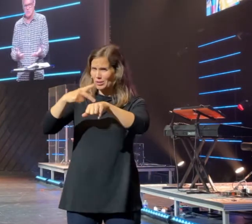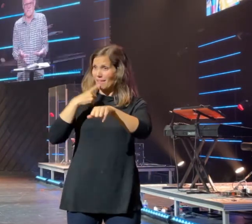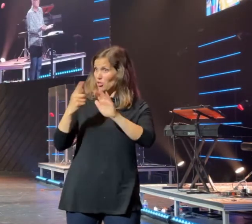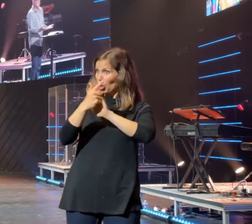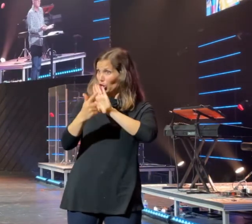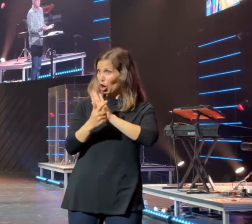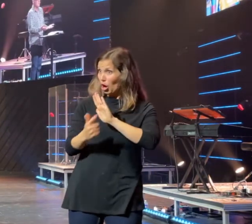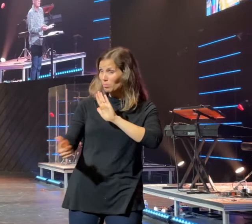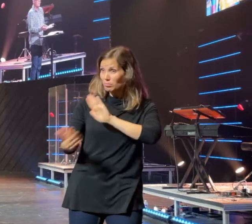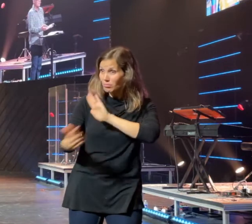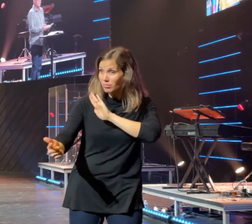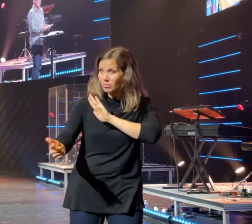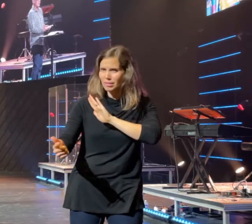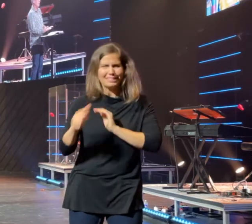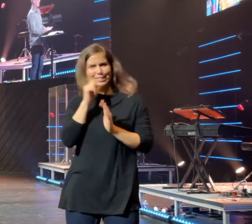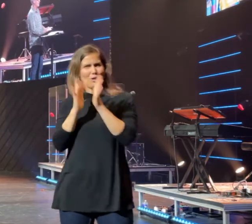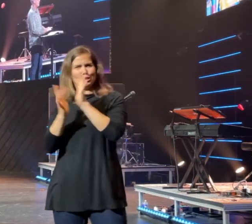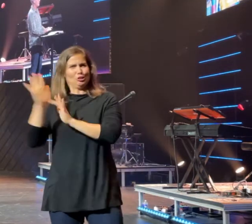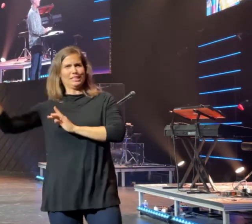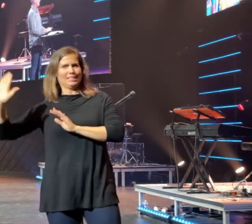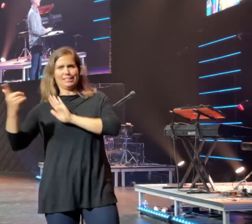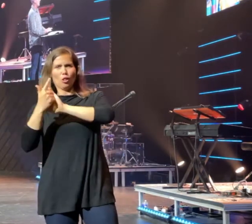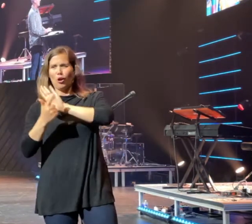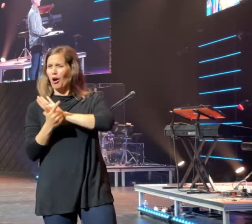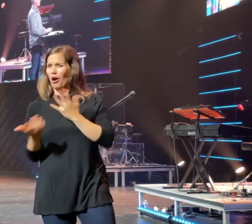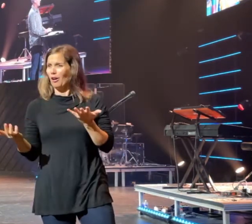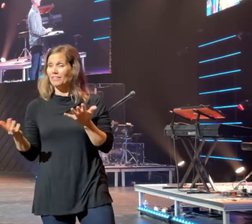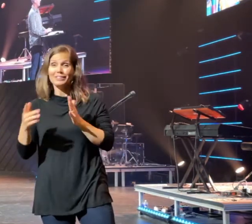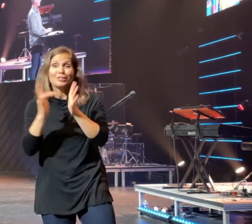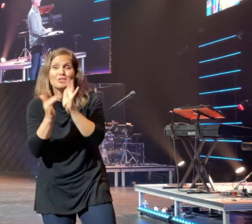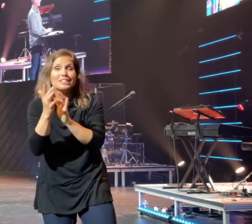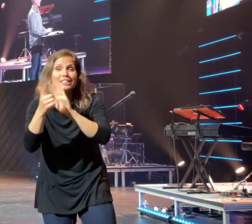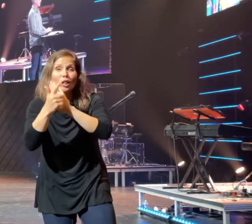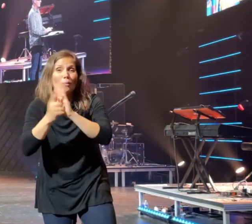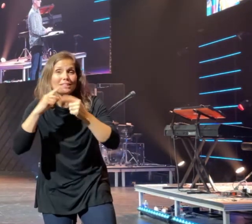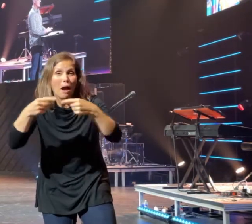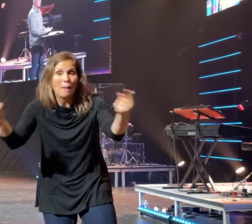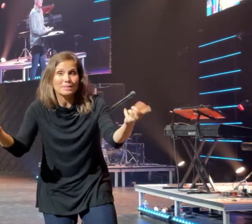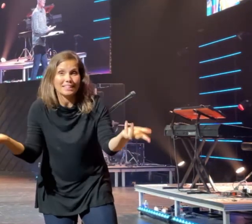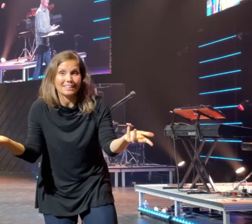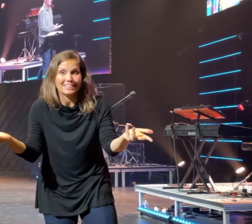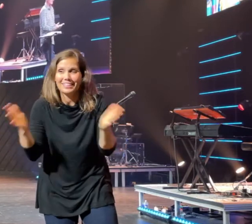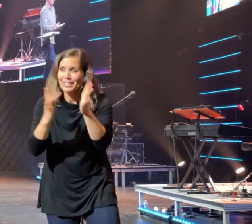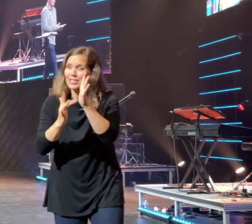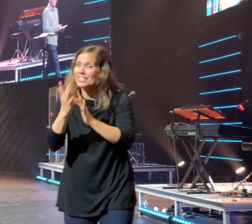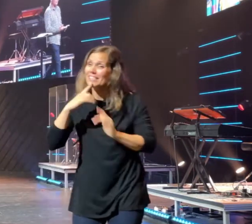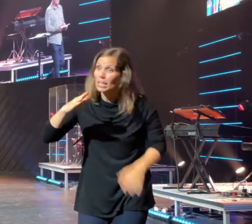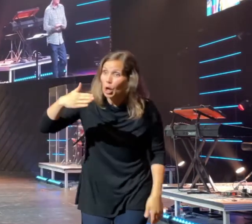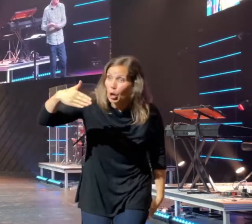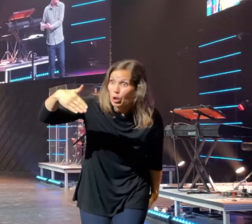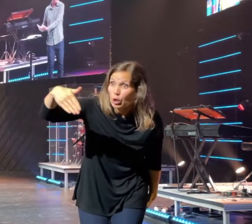It's not the law of Jesus. Jesus didn't lay down. Jesus' law was the exact opposite. Jesus said, listen, go into all the